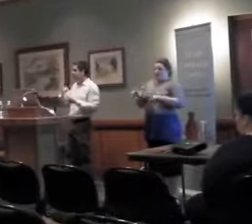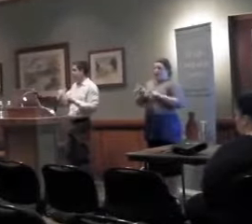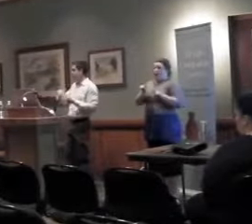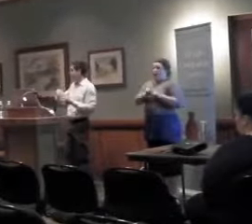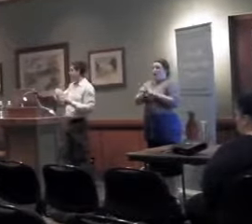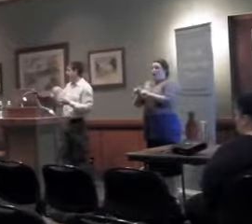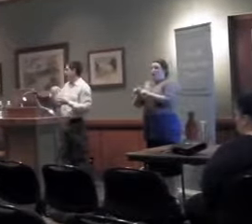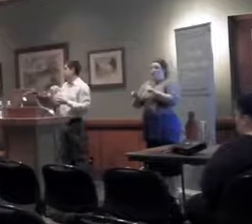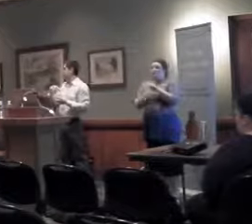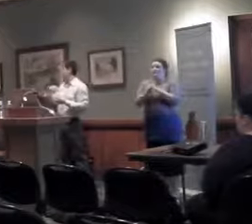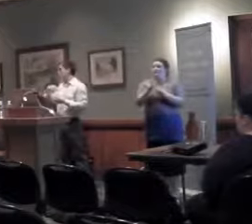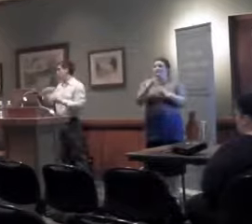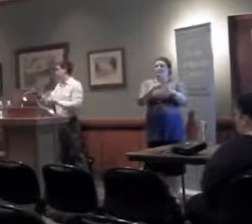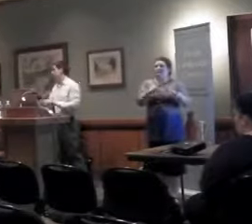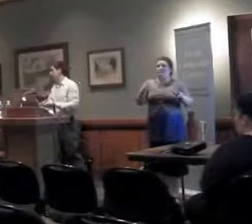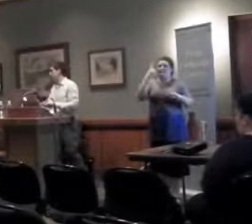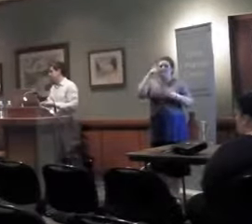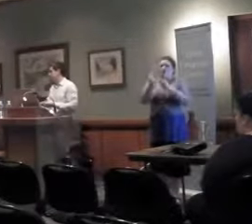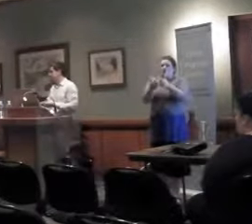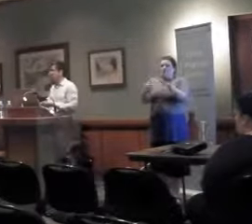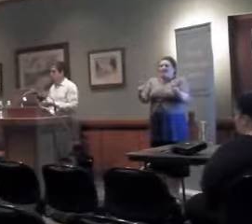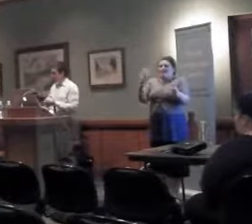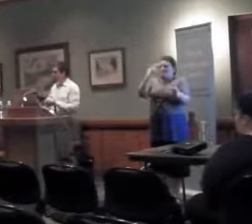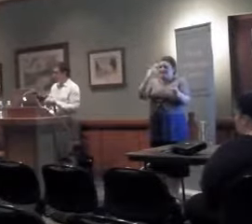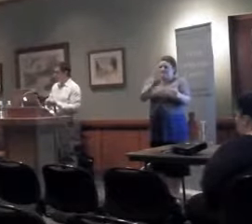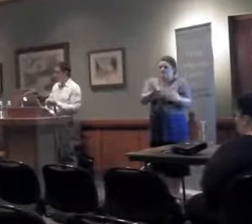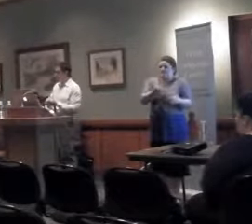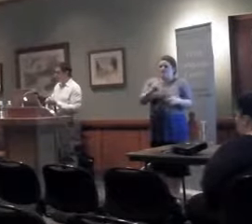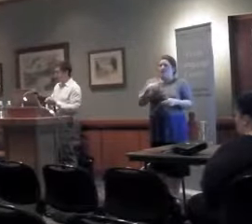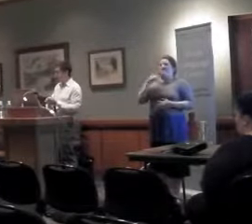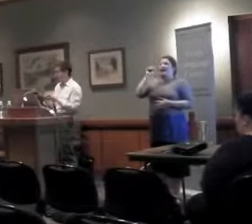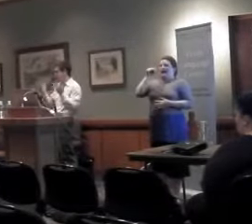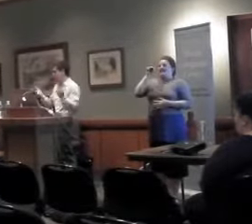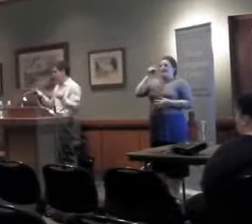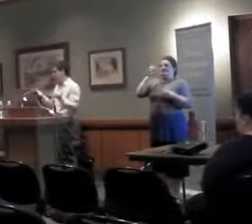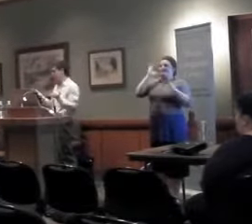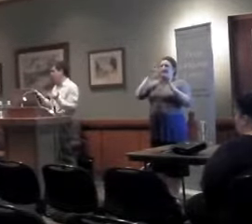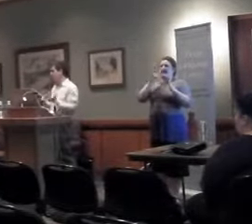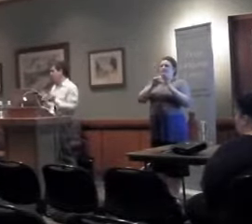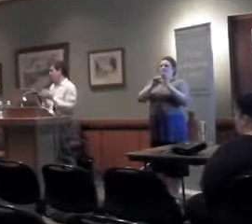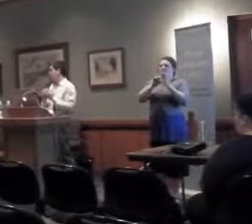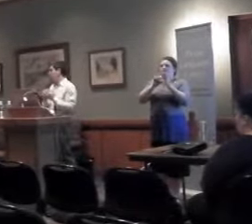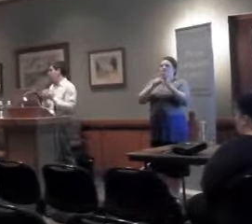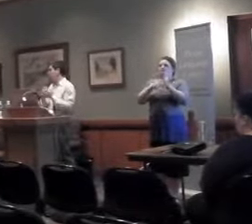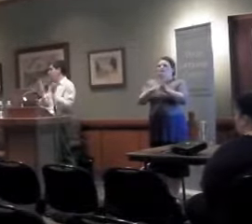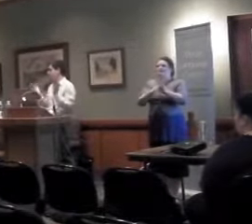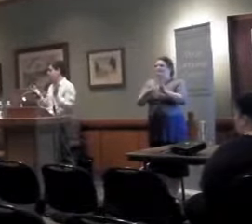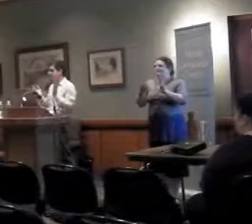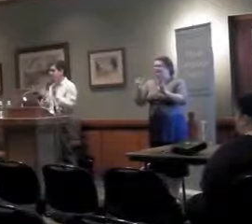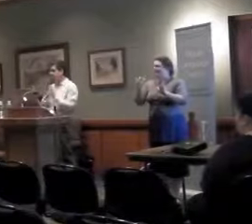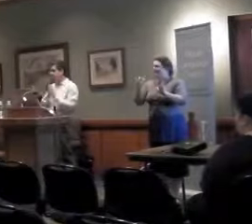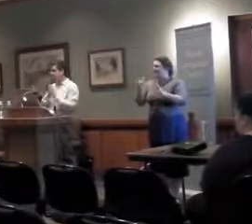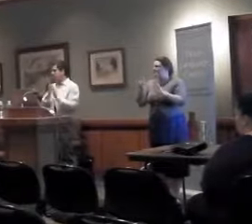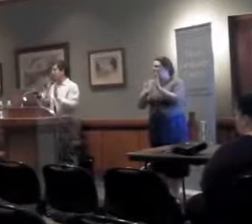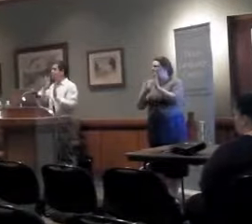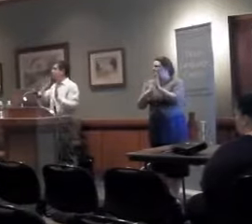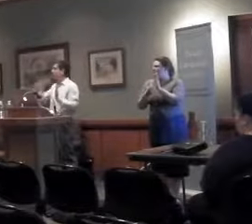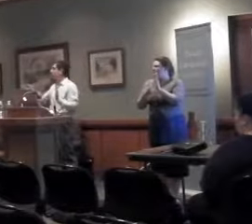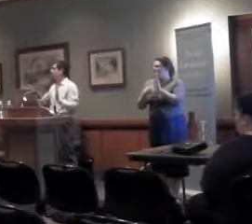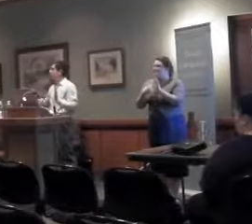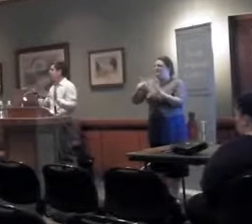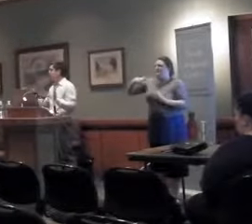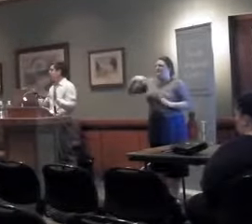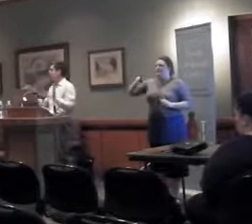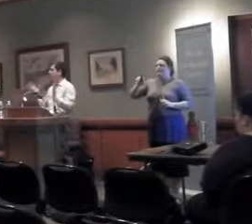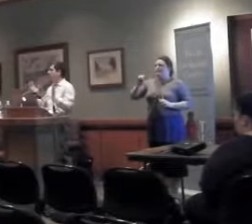exist in sign languages for grammatical purposes, right? So there are head nods in sign language that signal, sometimes